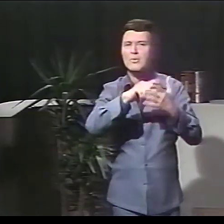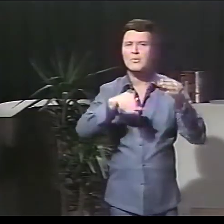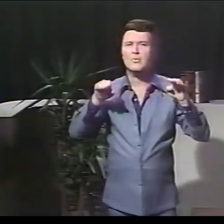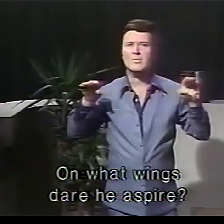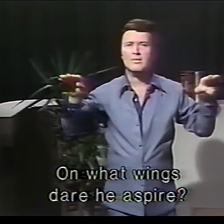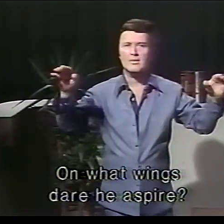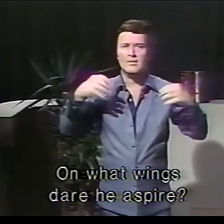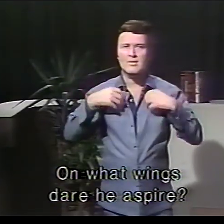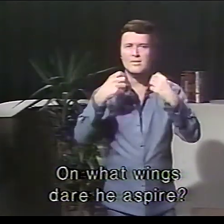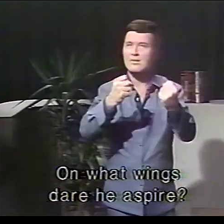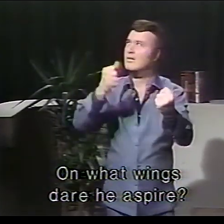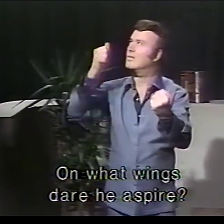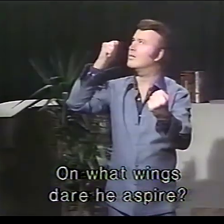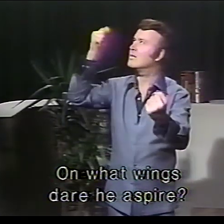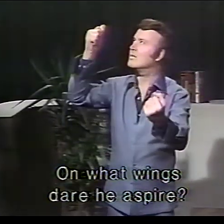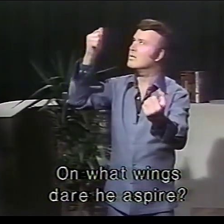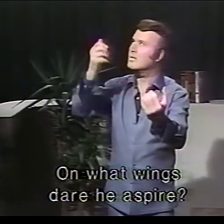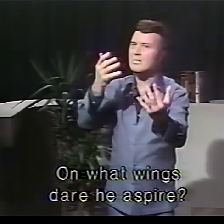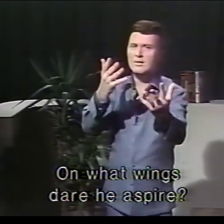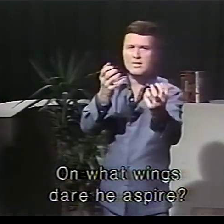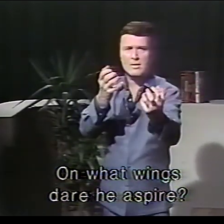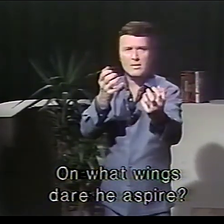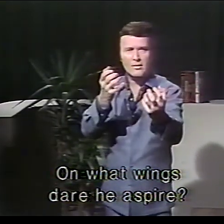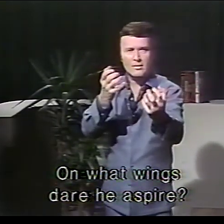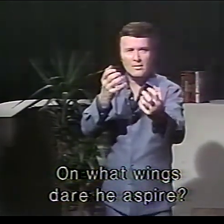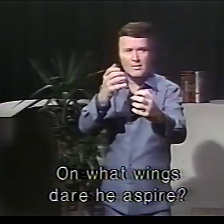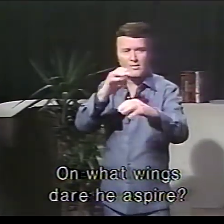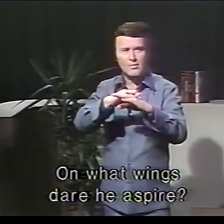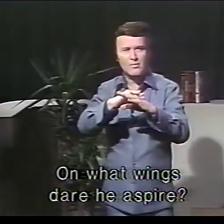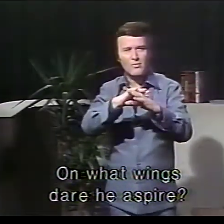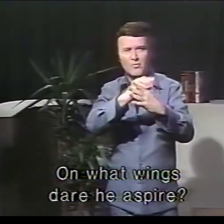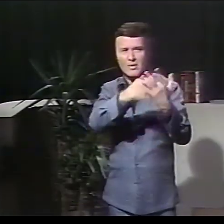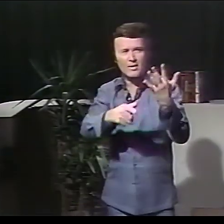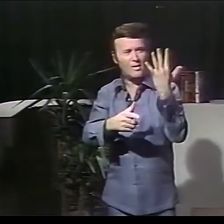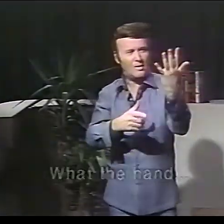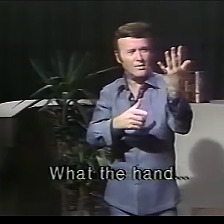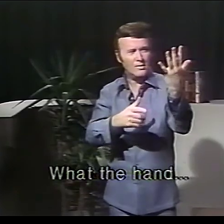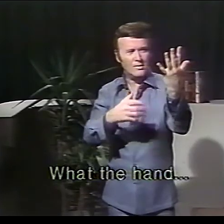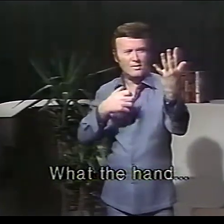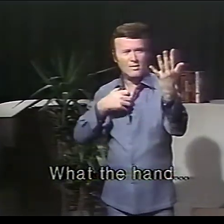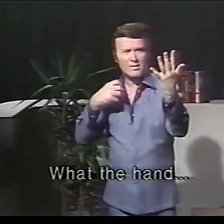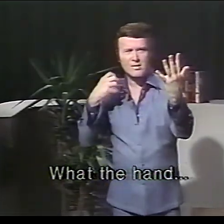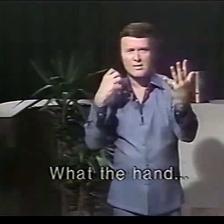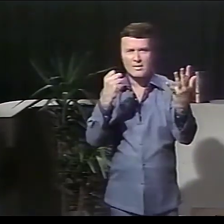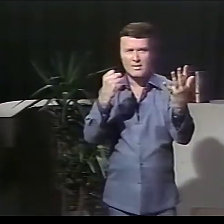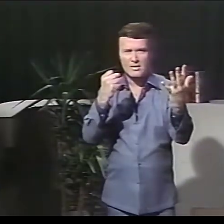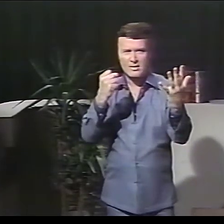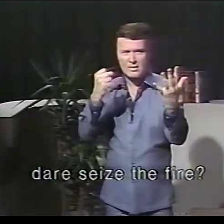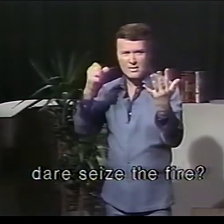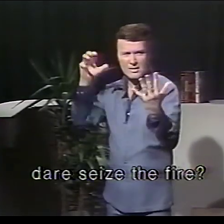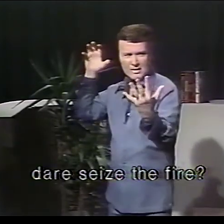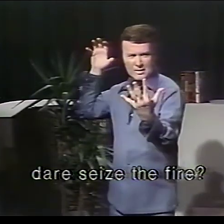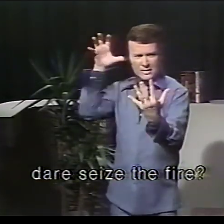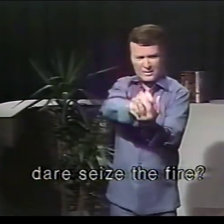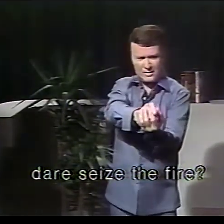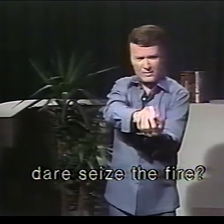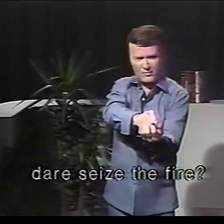And what wings dare he aspire? What the hand dare seize the fire?